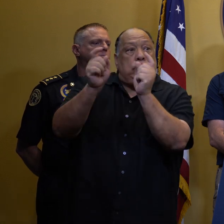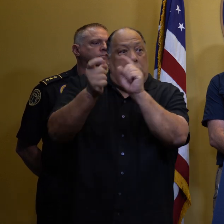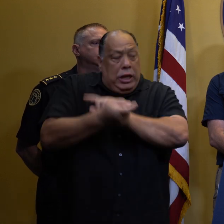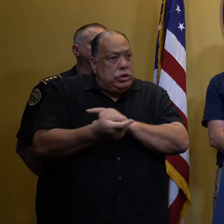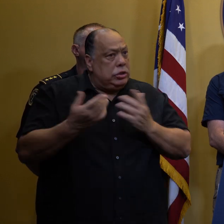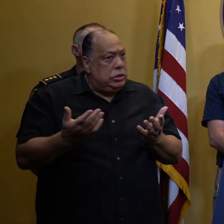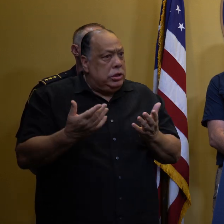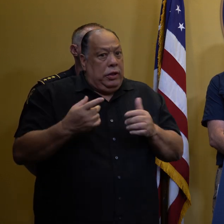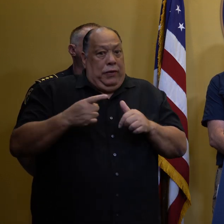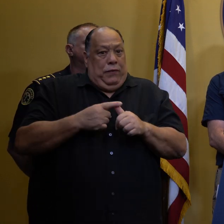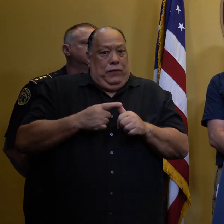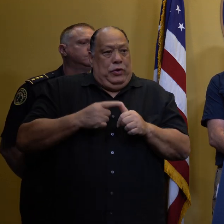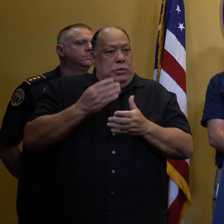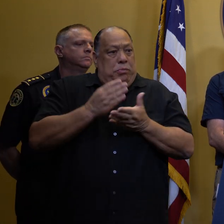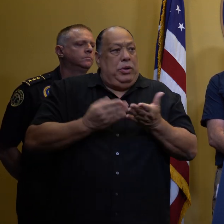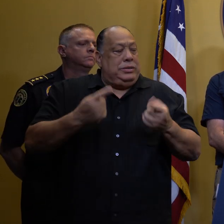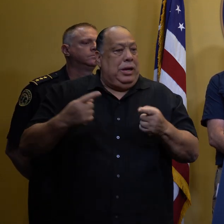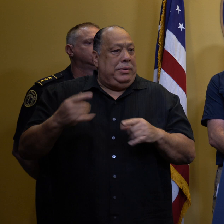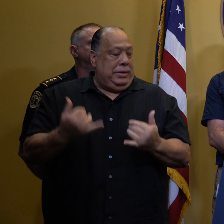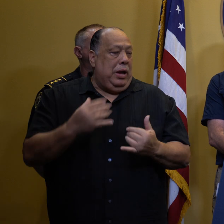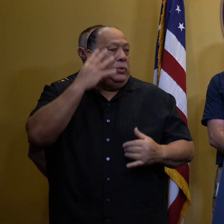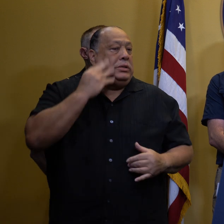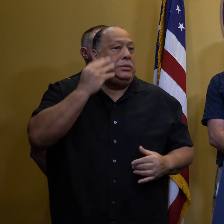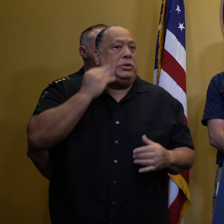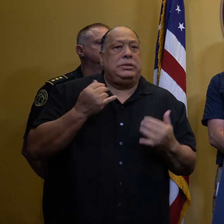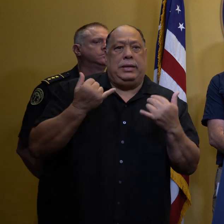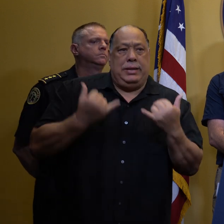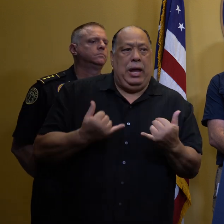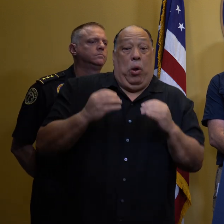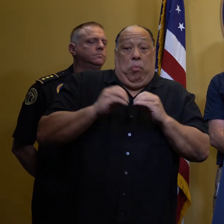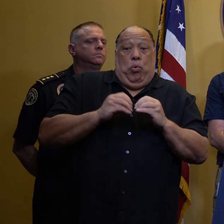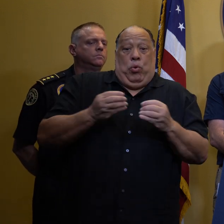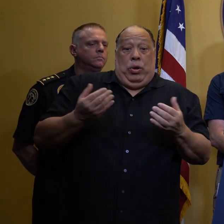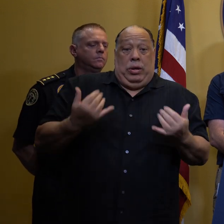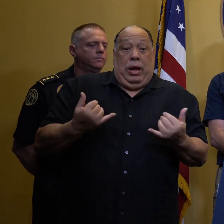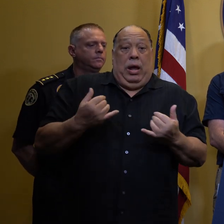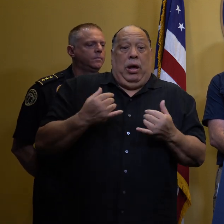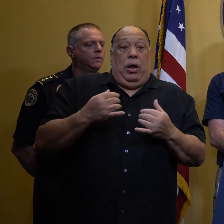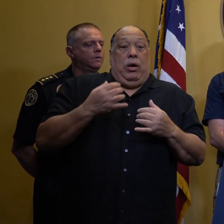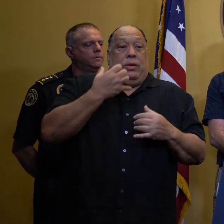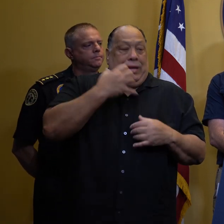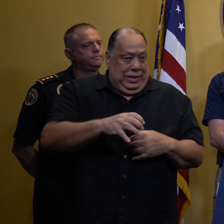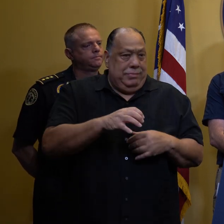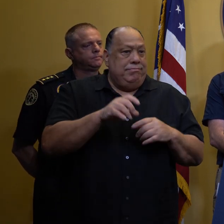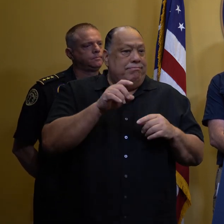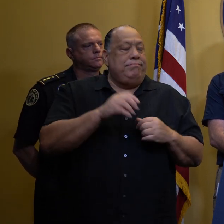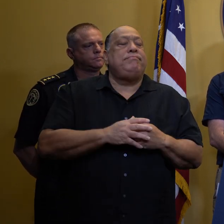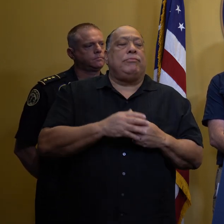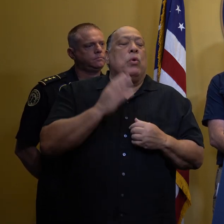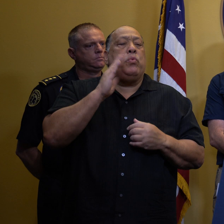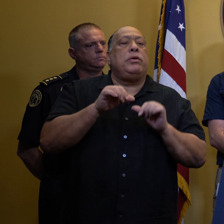first lines of it, and we're experiencing it now even more so relative to heat. We will